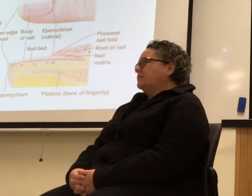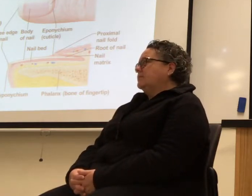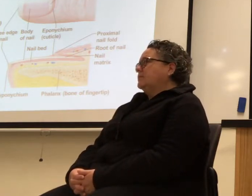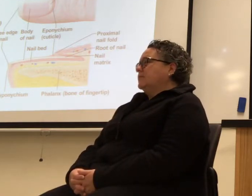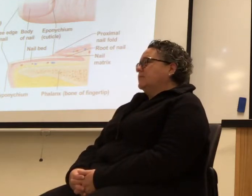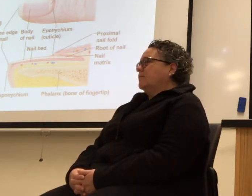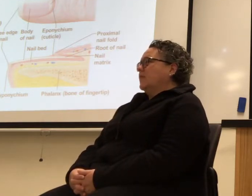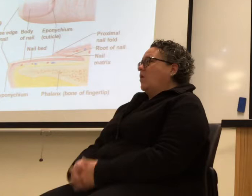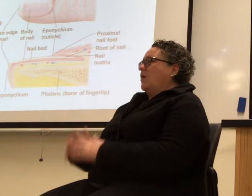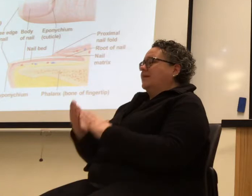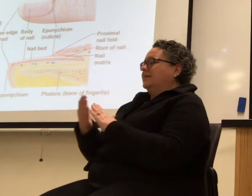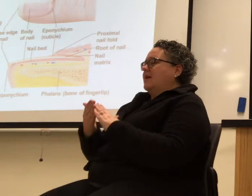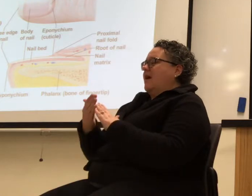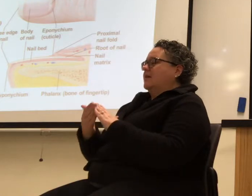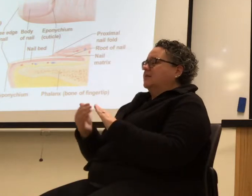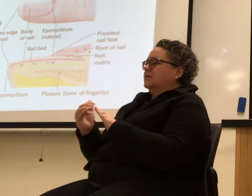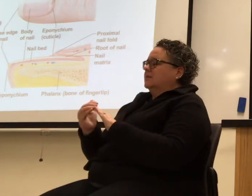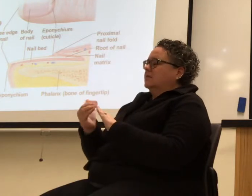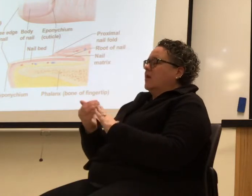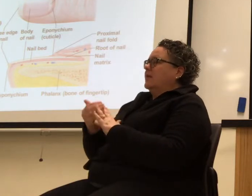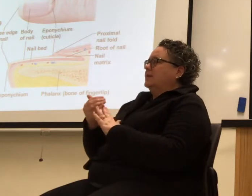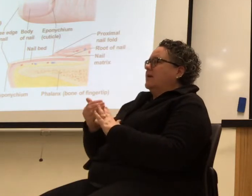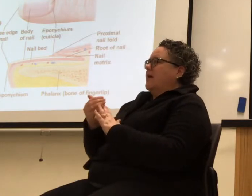On the sides of your nail.